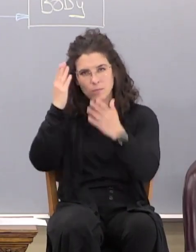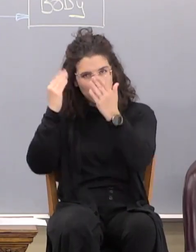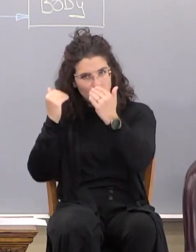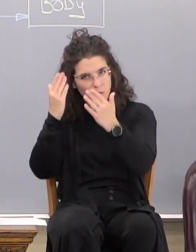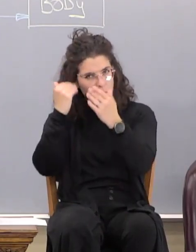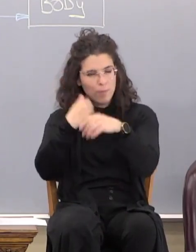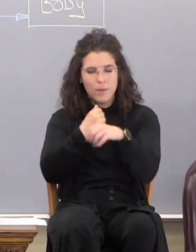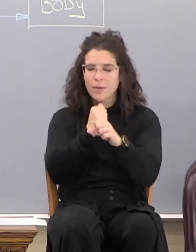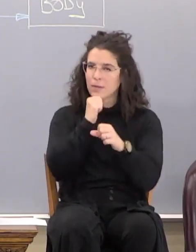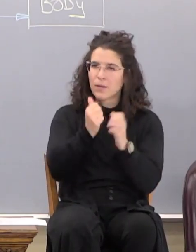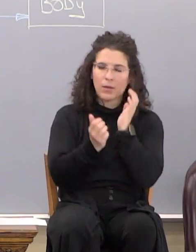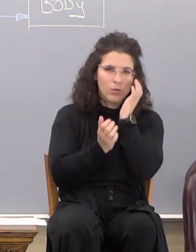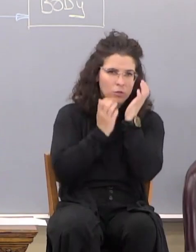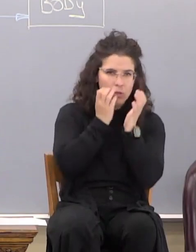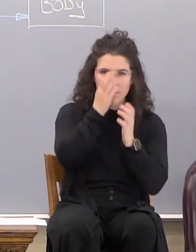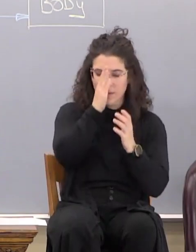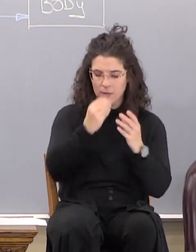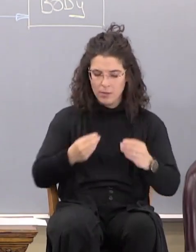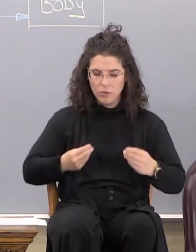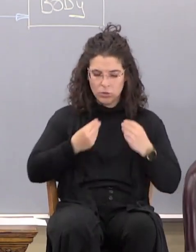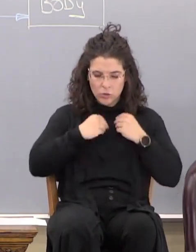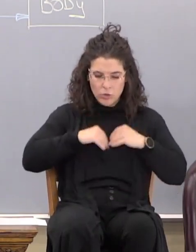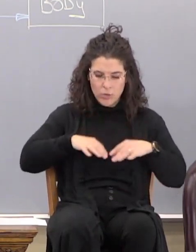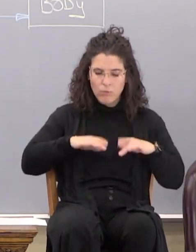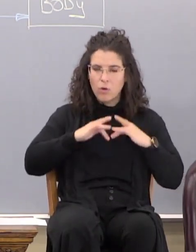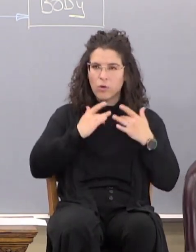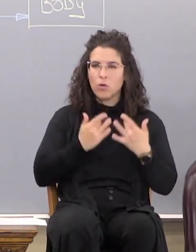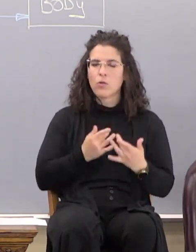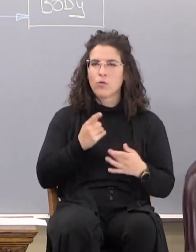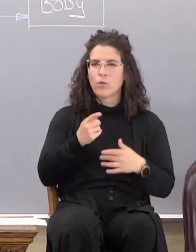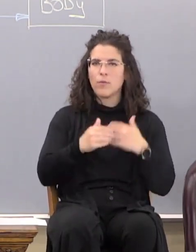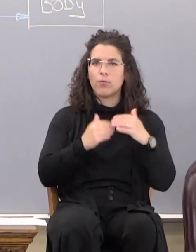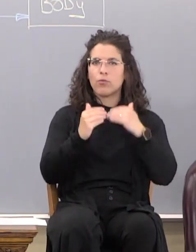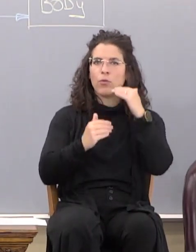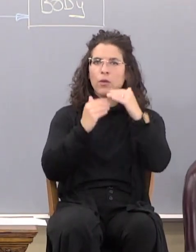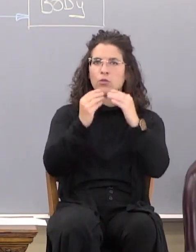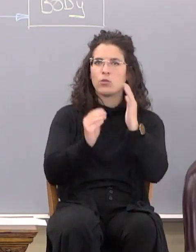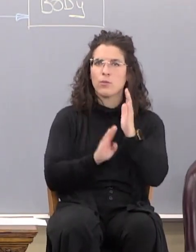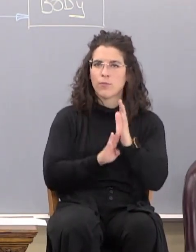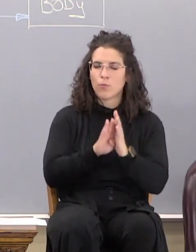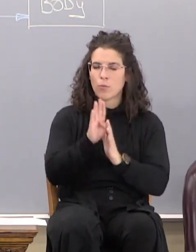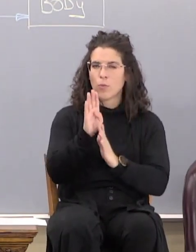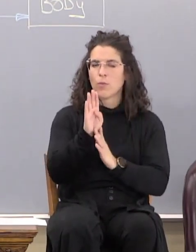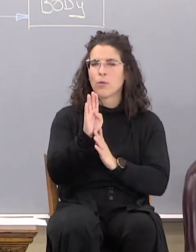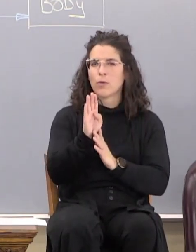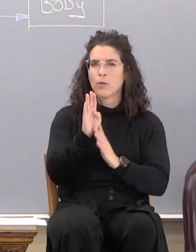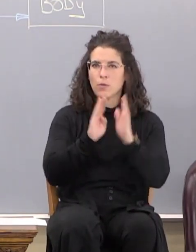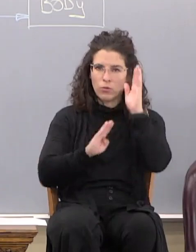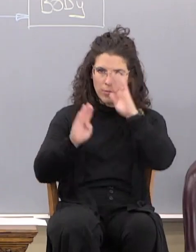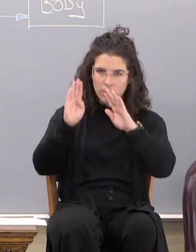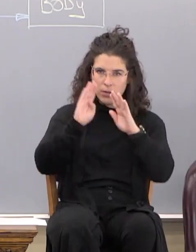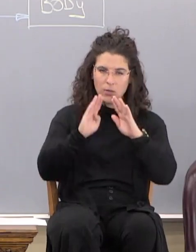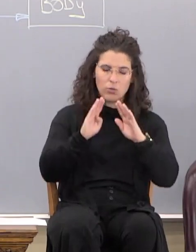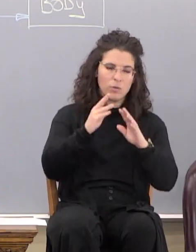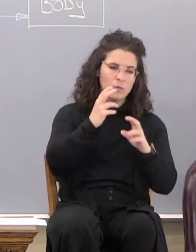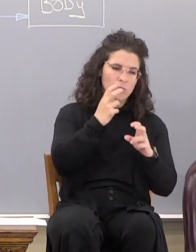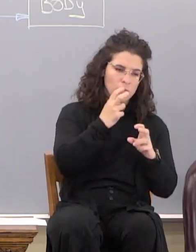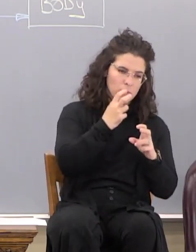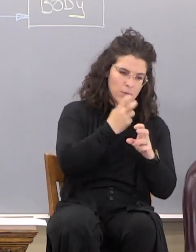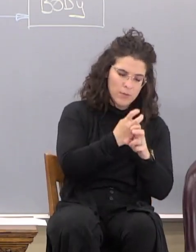hope makes not ashamed because the love of God shed abroad in our hearts. You have a progression of growing. Tribulation, trouble,